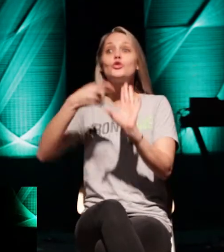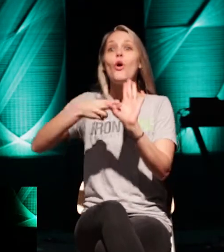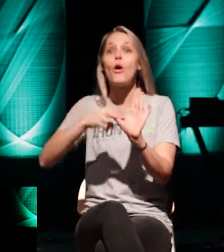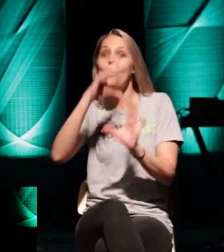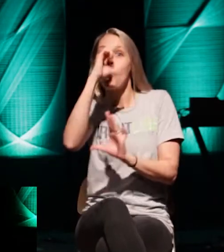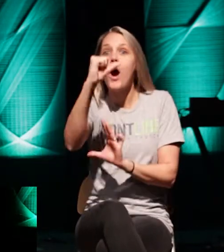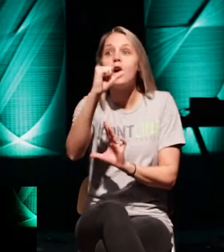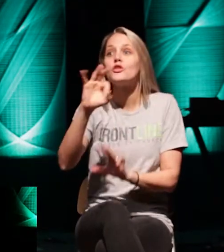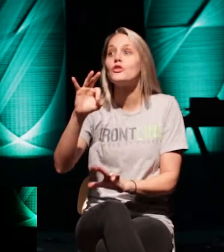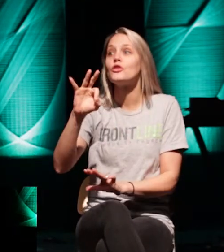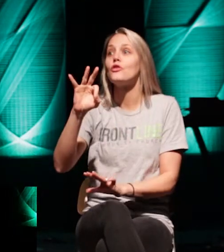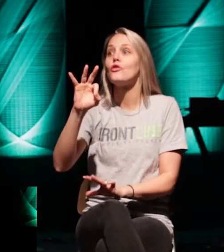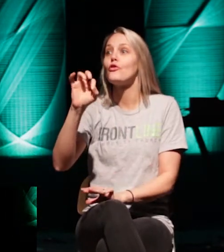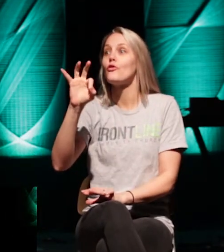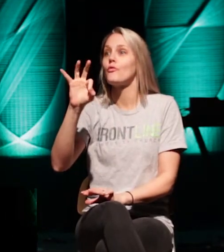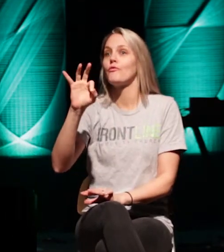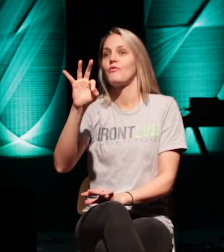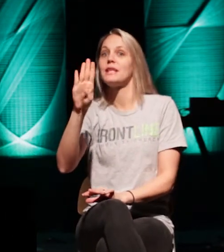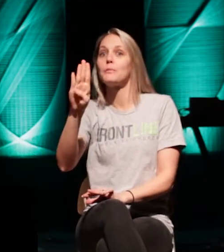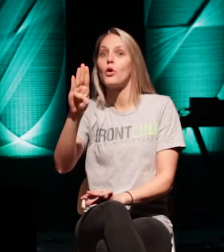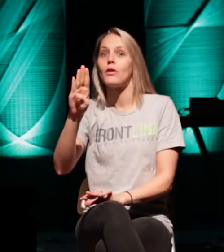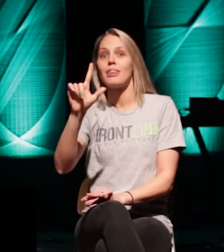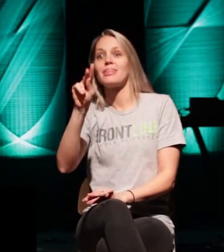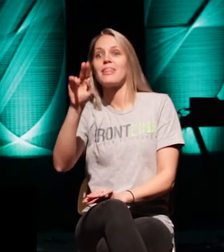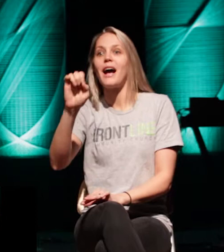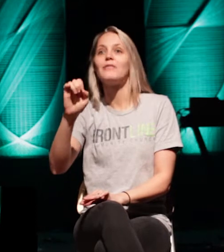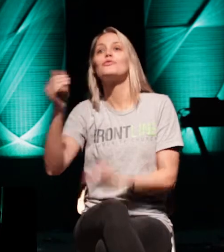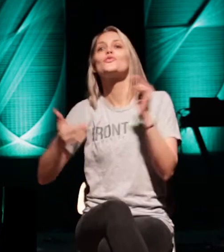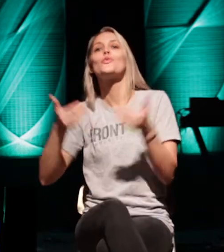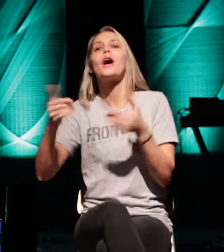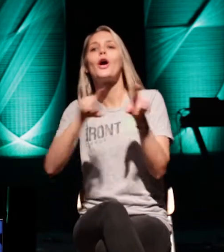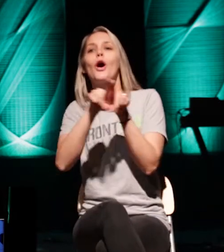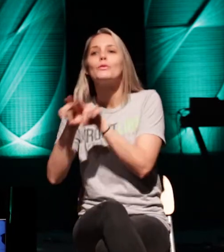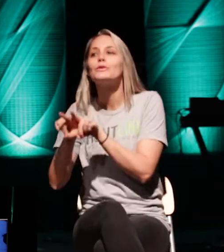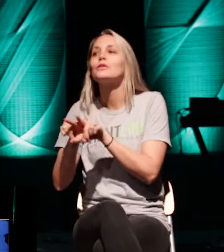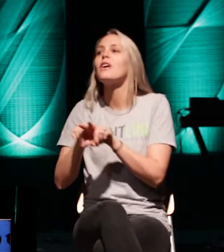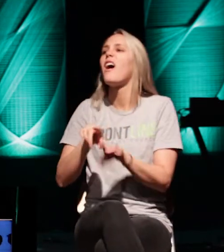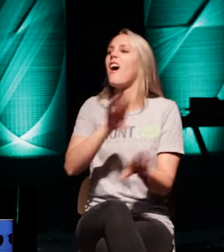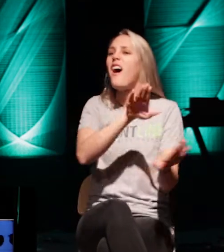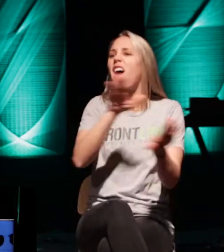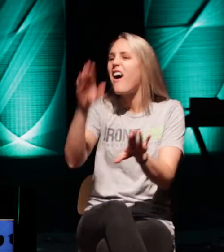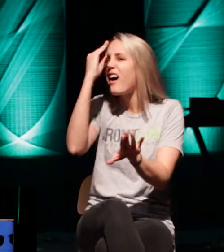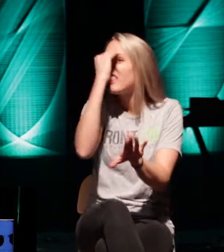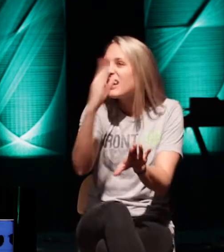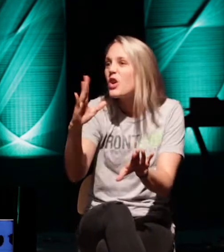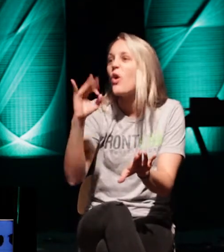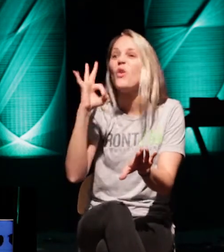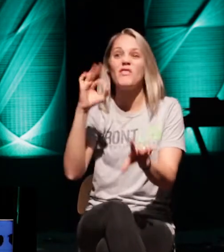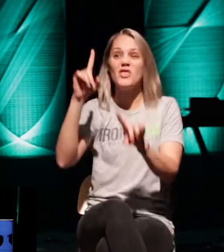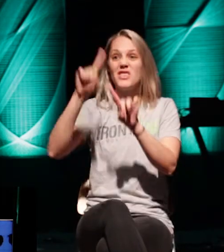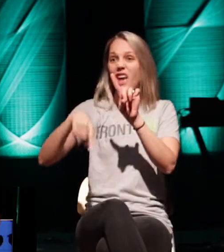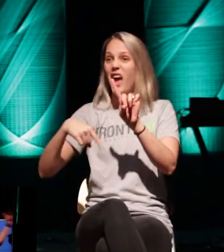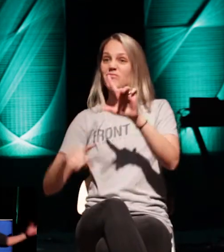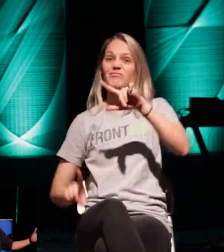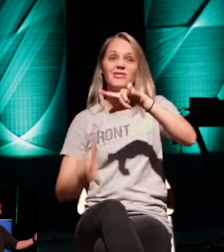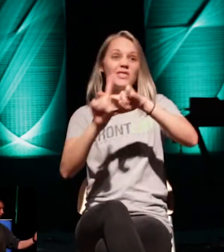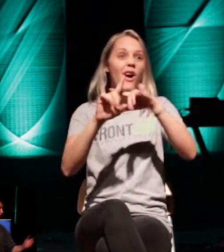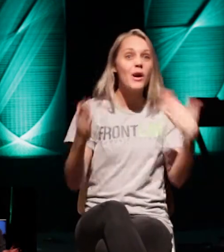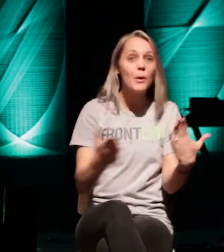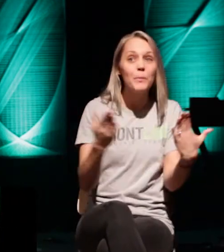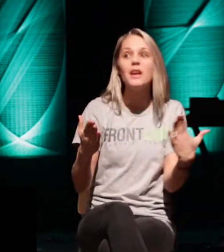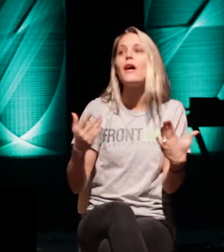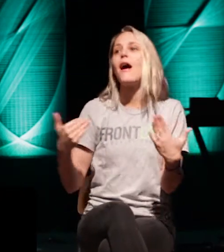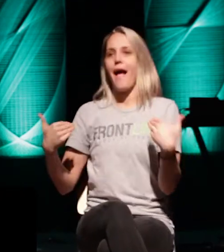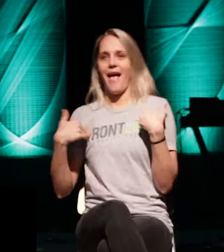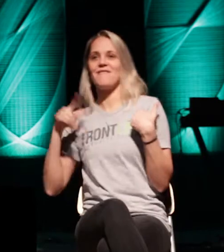every week during the 11 o'clock service. For those that can't make it, can't be here, traveling, out and about, whatever. So we're just glad you're here. We're glad you guys are